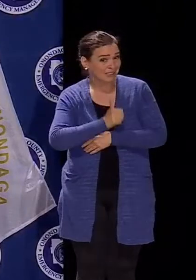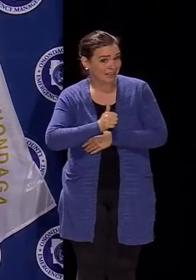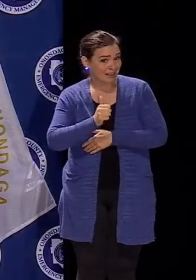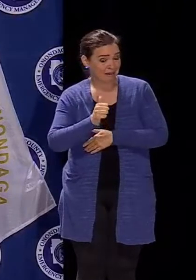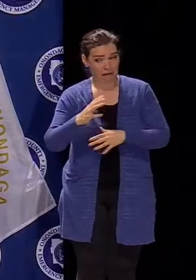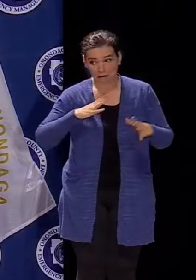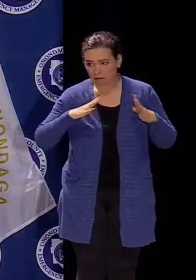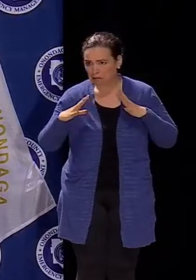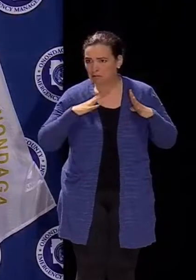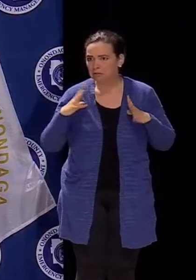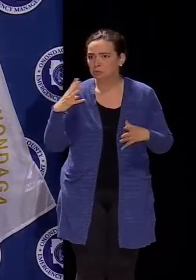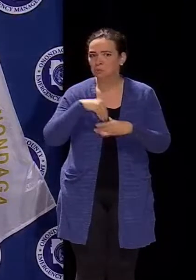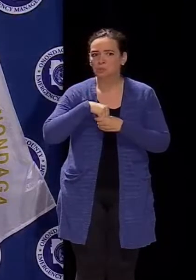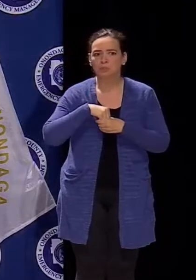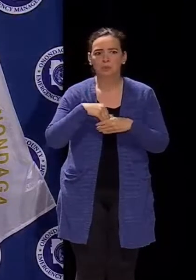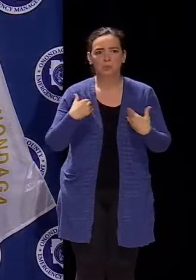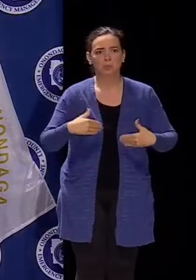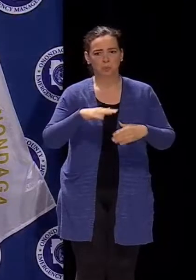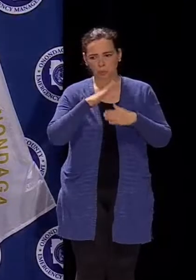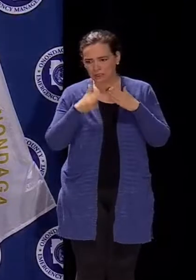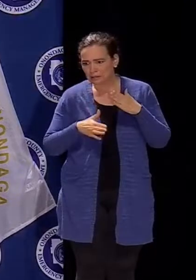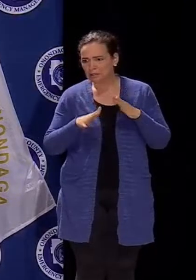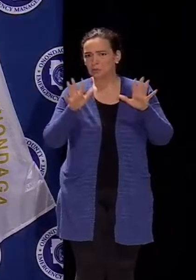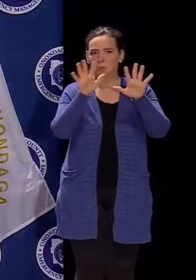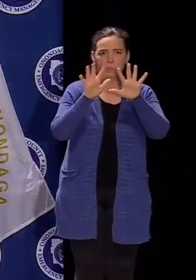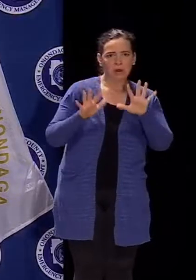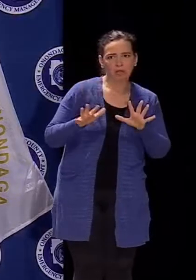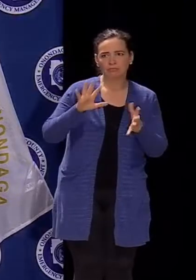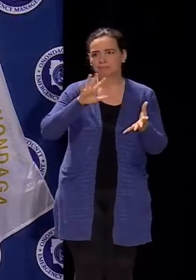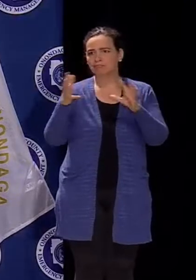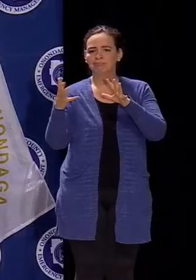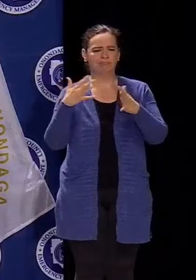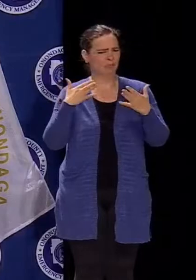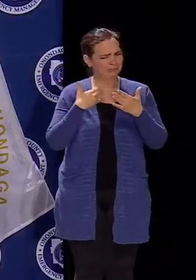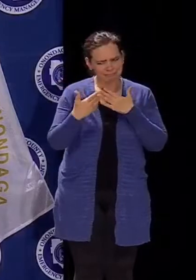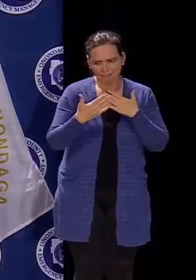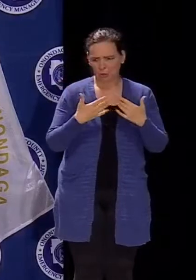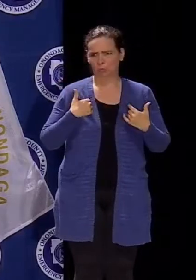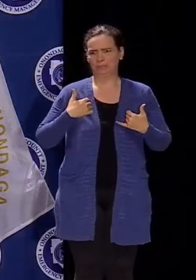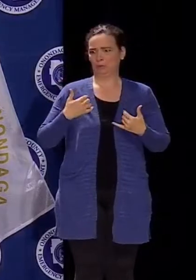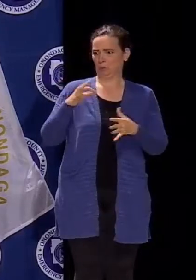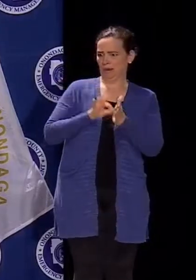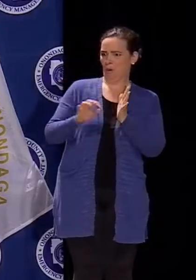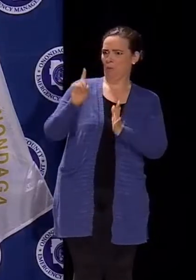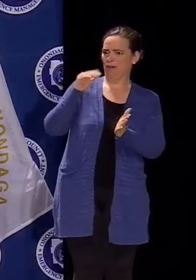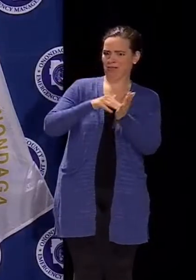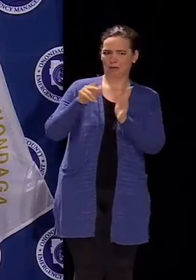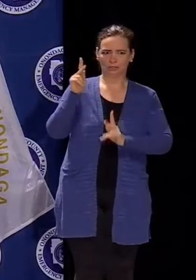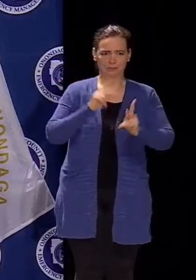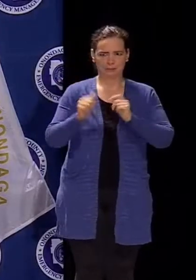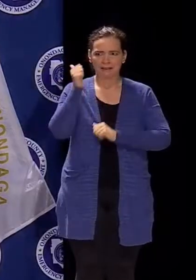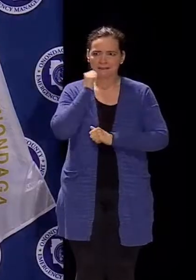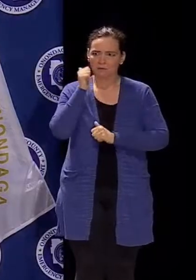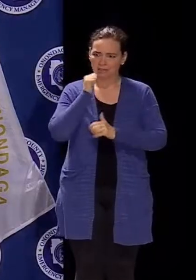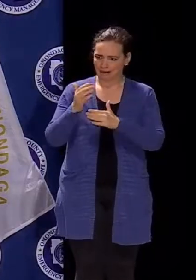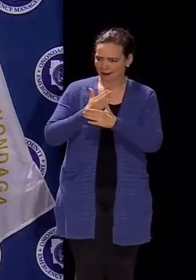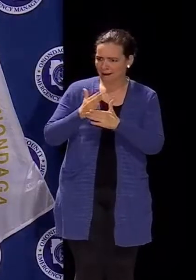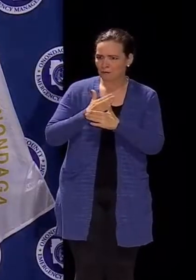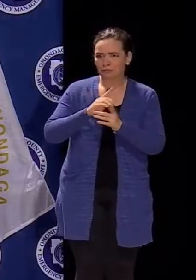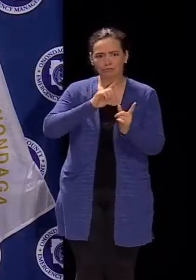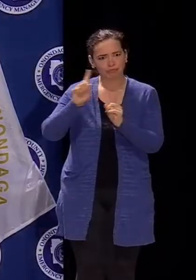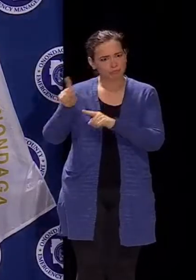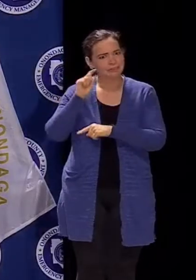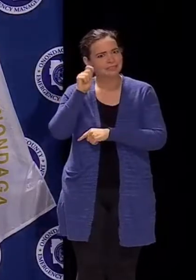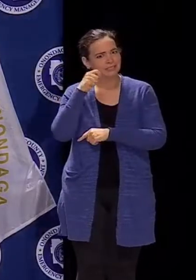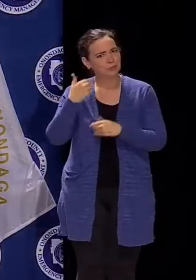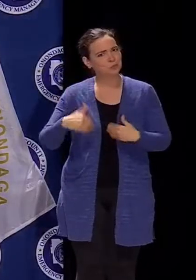those days too, so very robust testing right now going on in our county. The